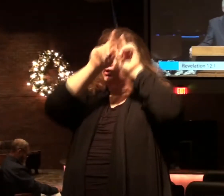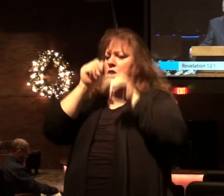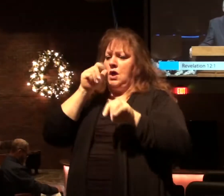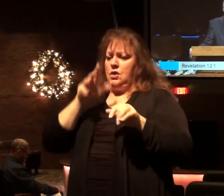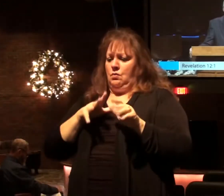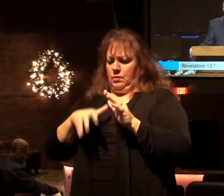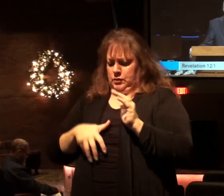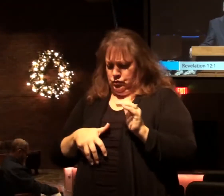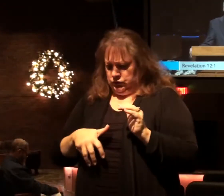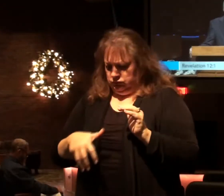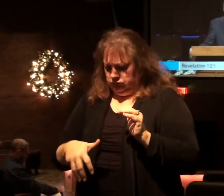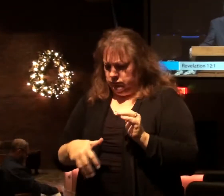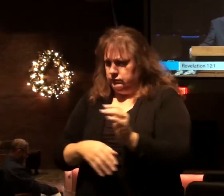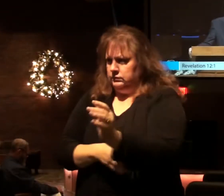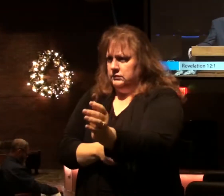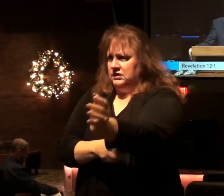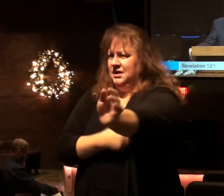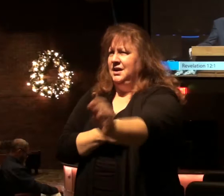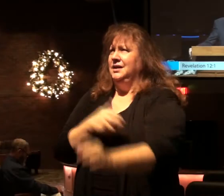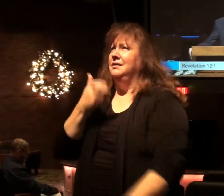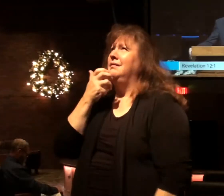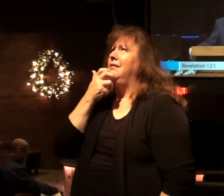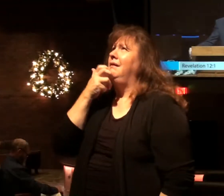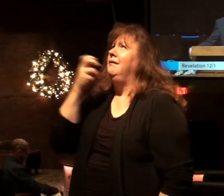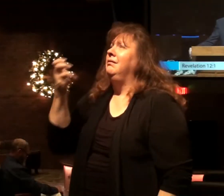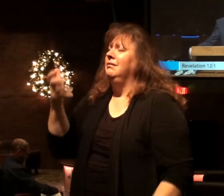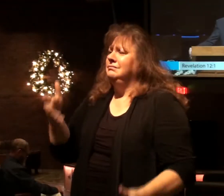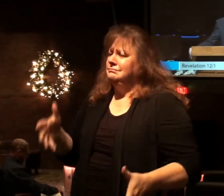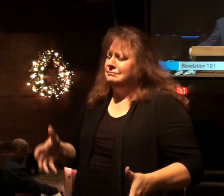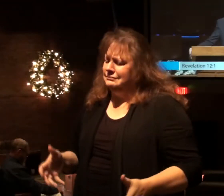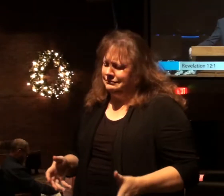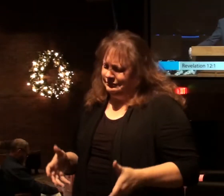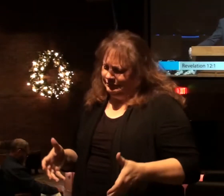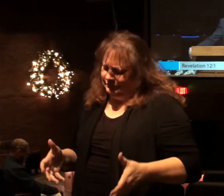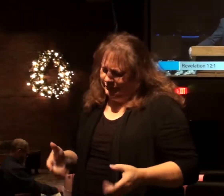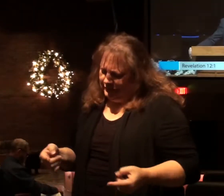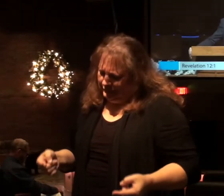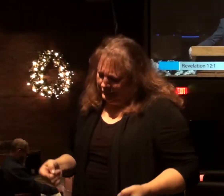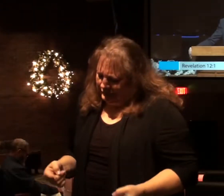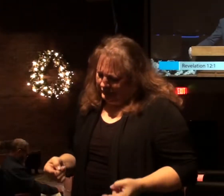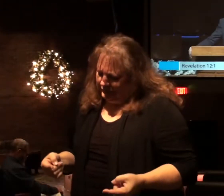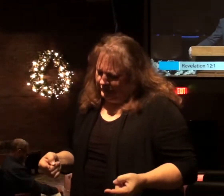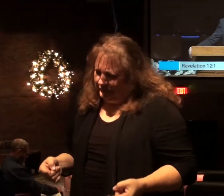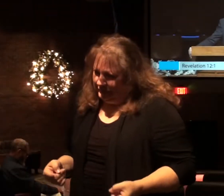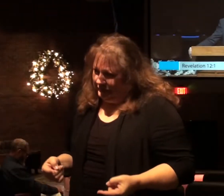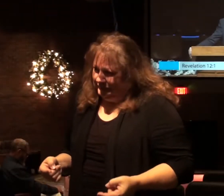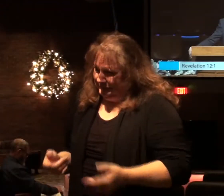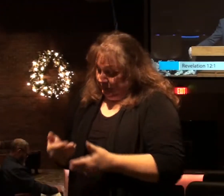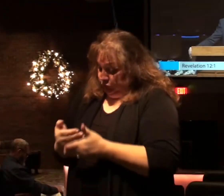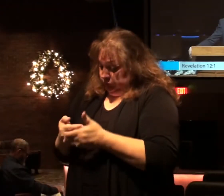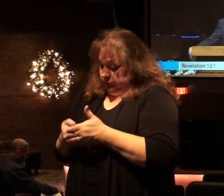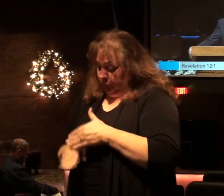with child, and she cried out, being in labor and in pain to give birth.